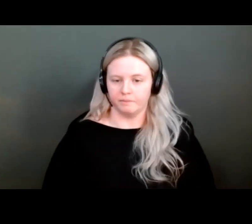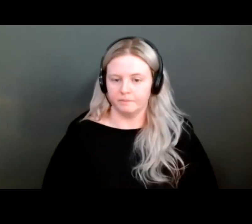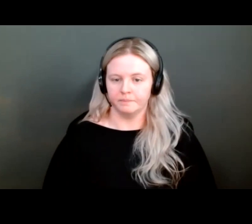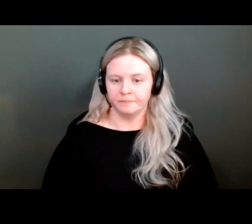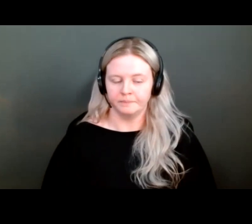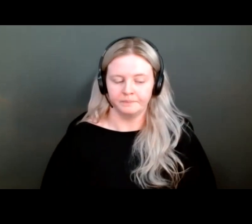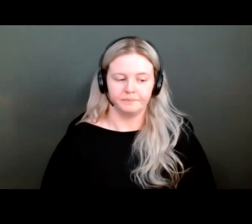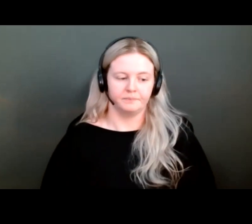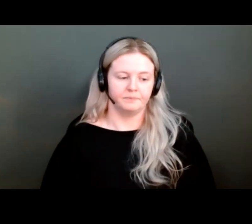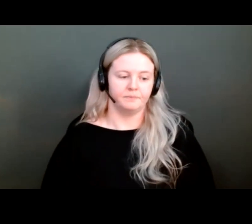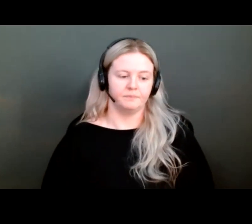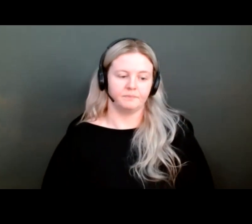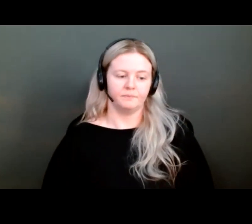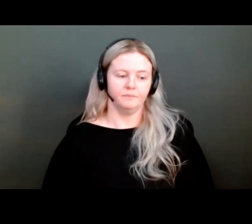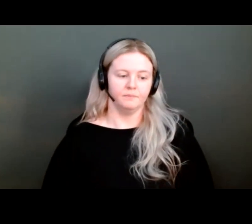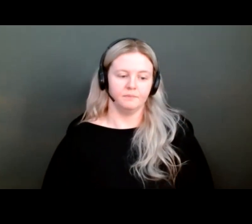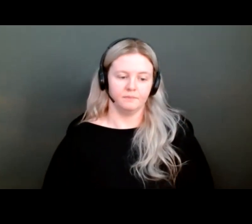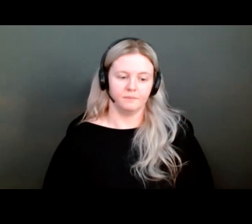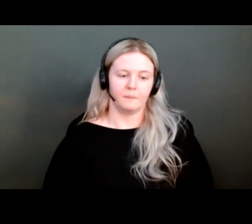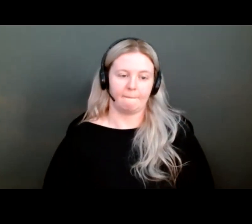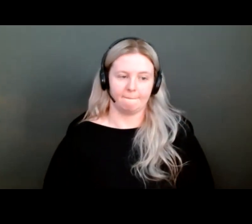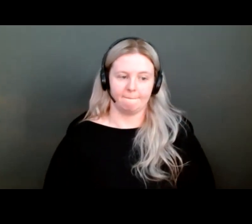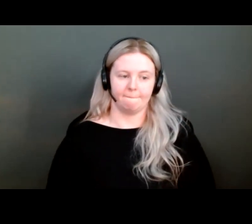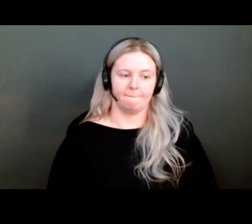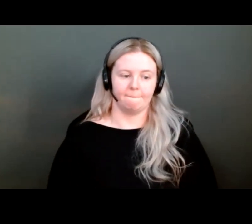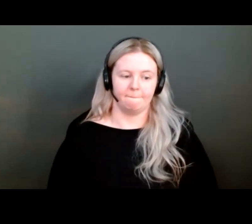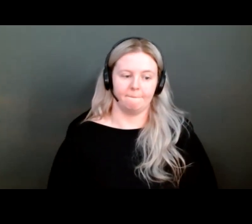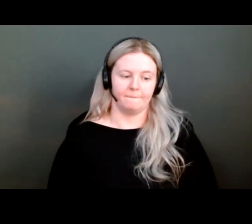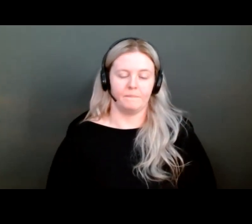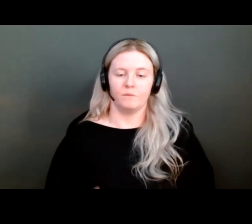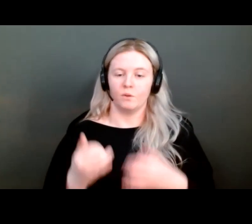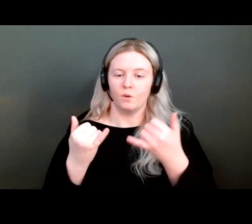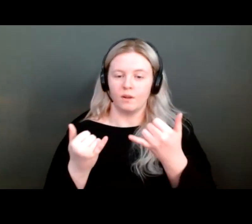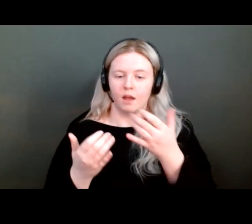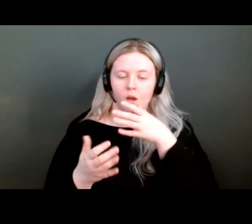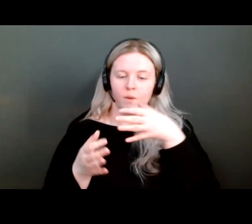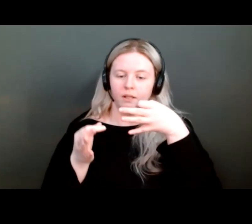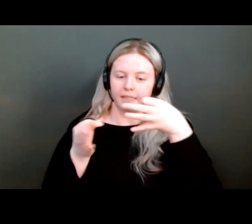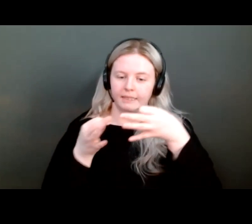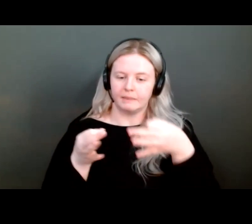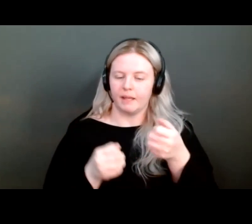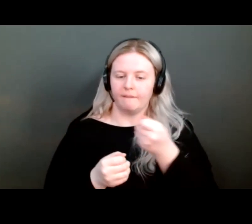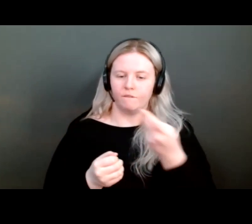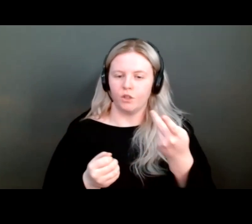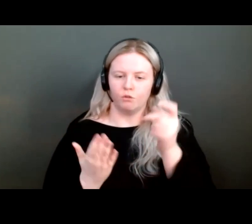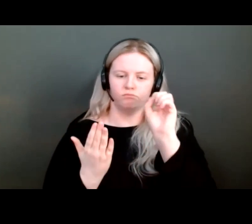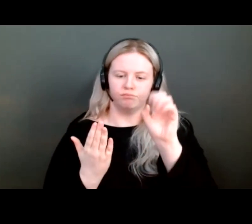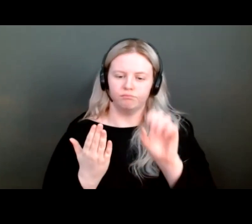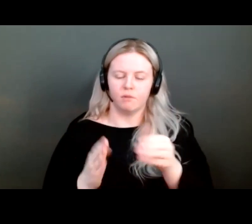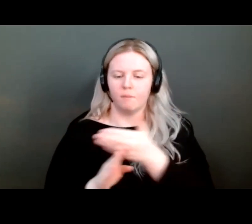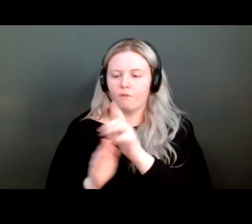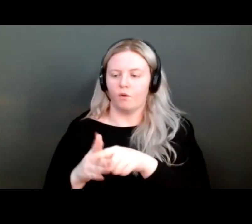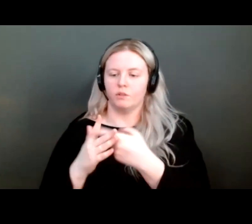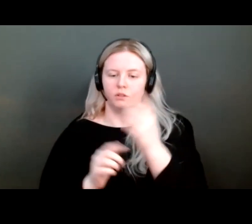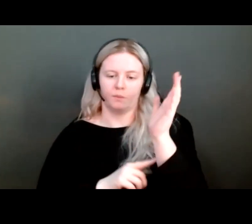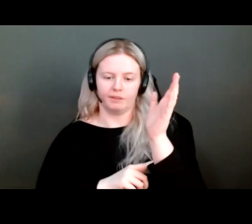I would now like to take the opportunity to give you a little bit of logistics before I introduce our keynote speaker today. Many